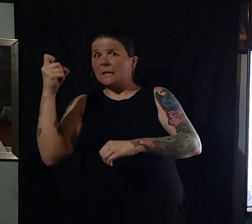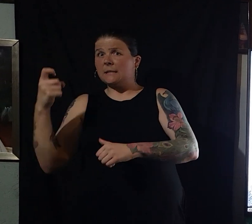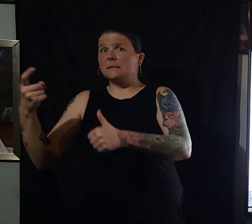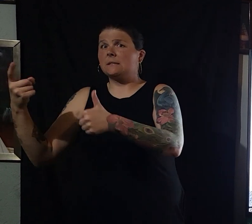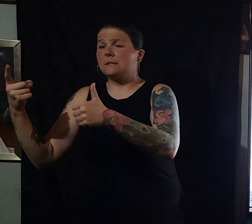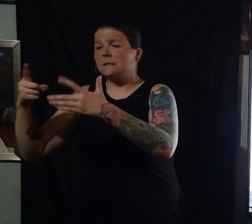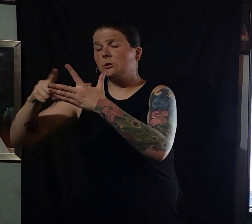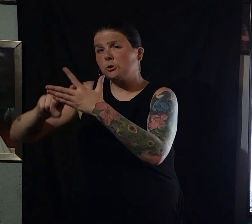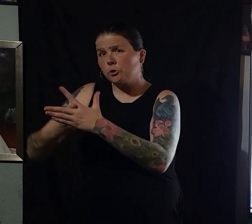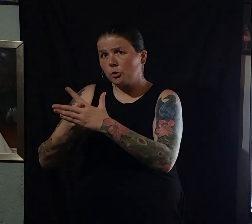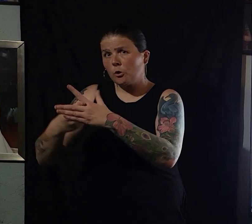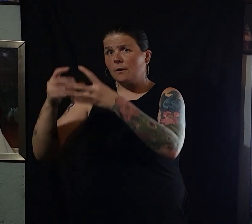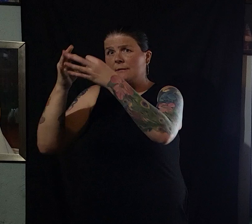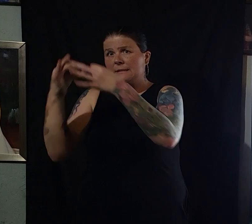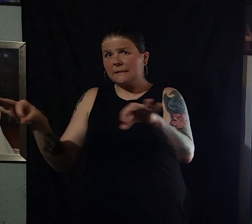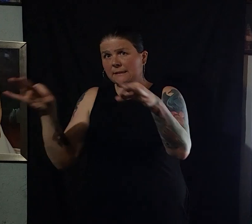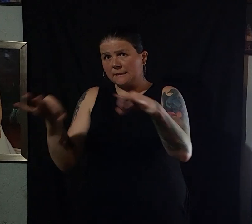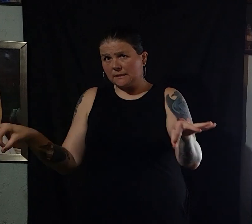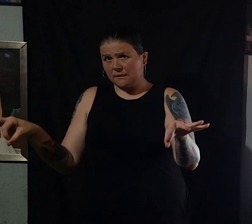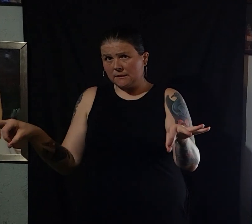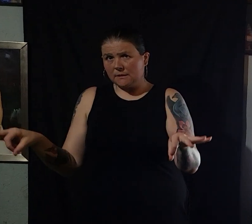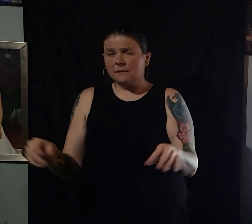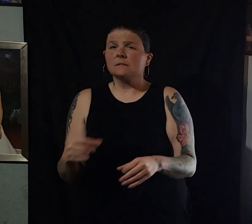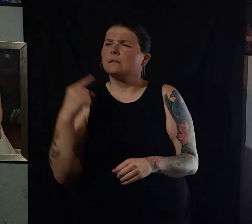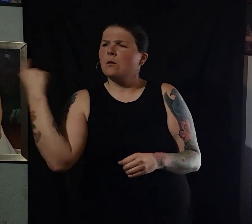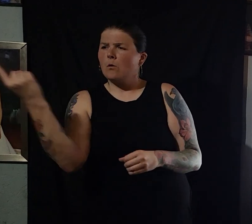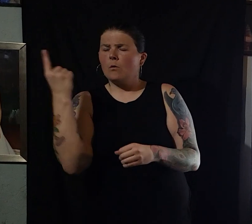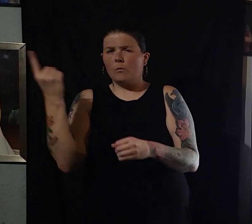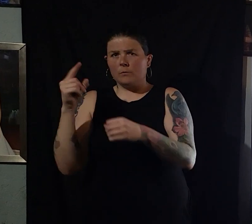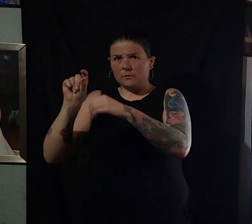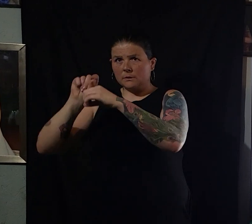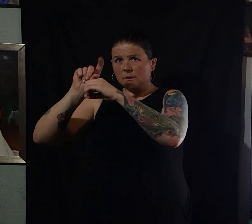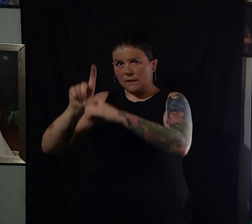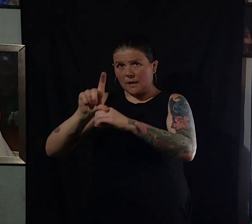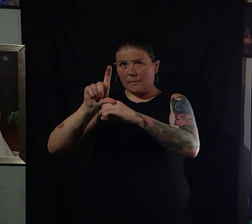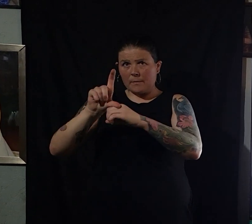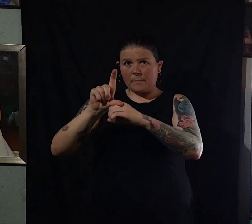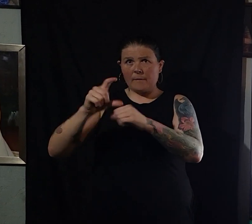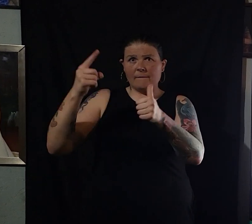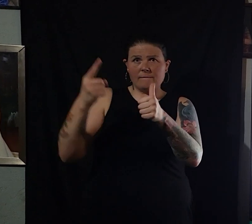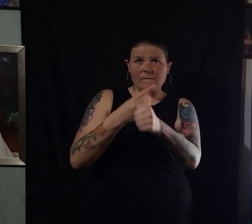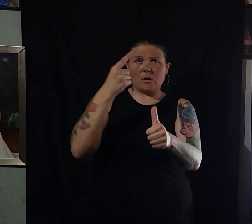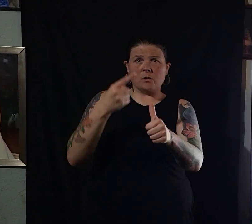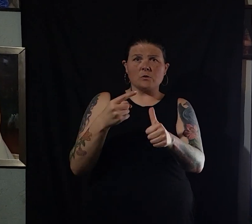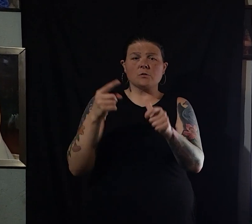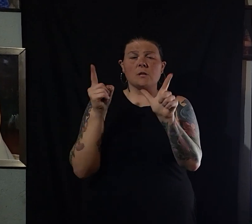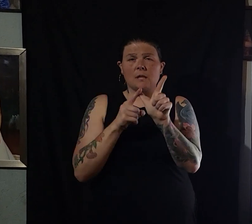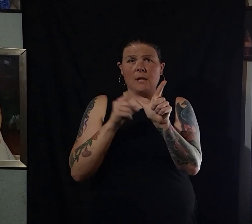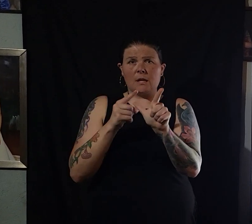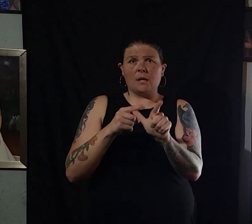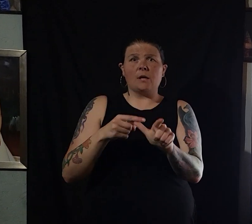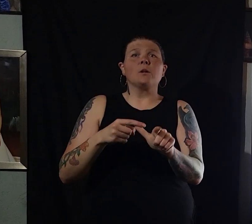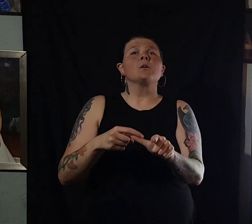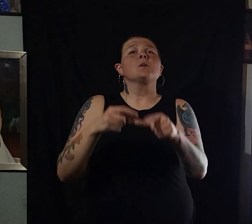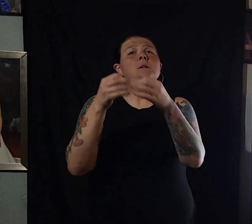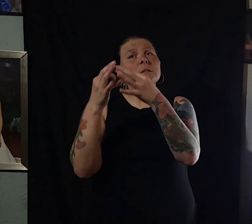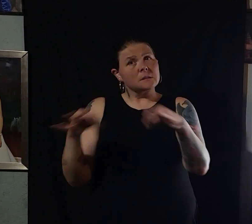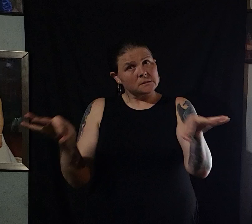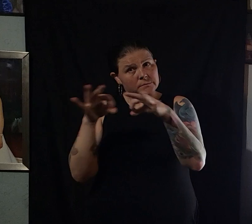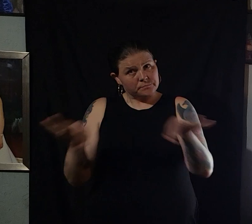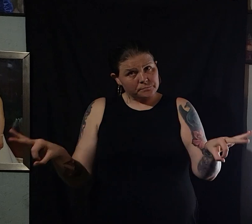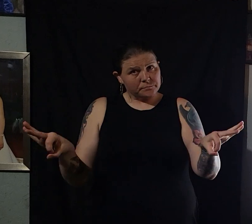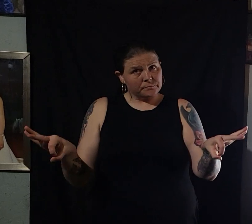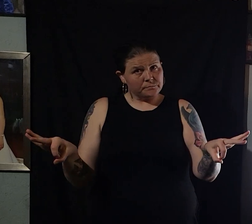the beginning of the sentence. Always capitalize the first letter in